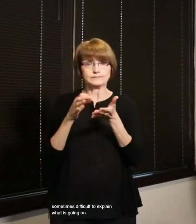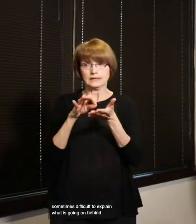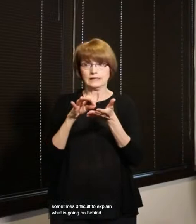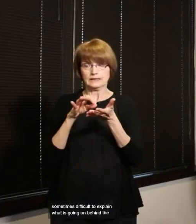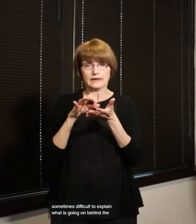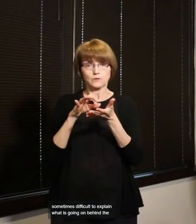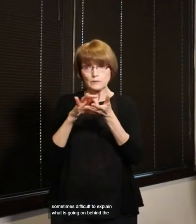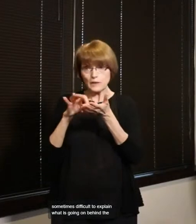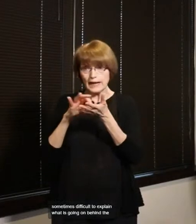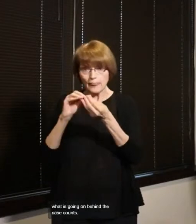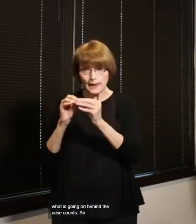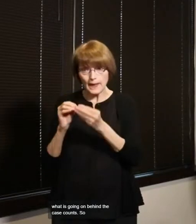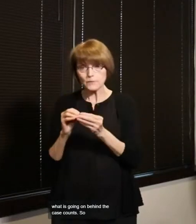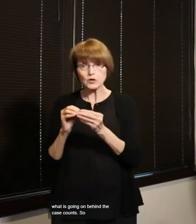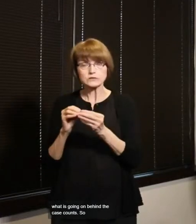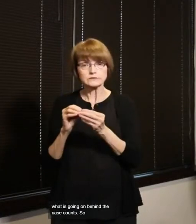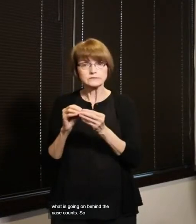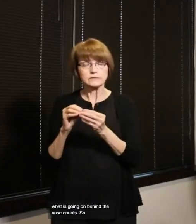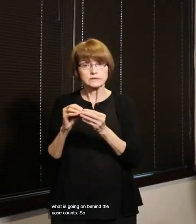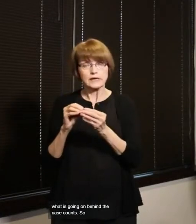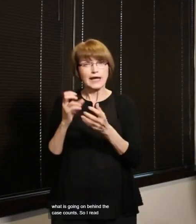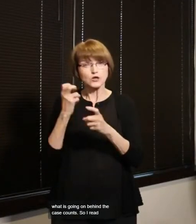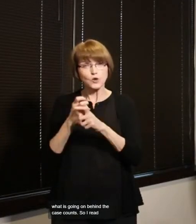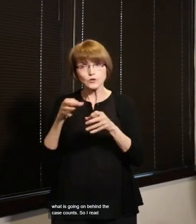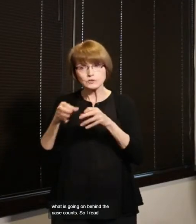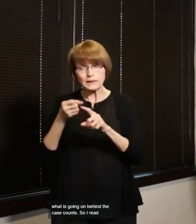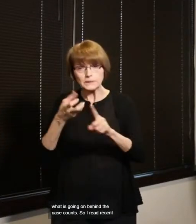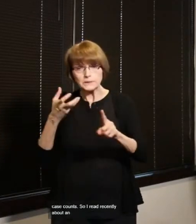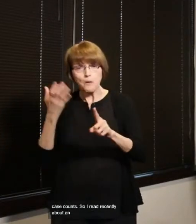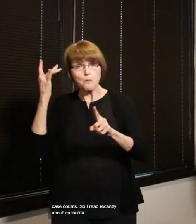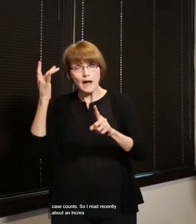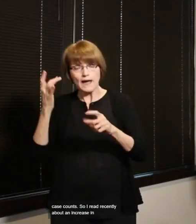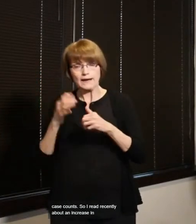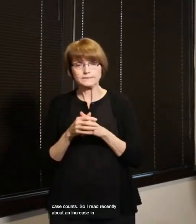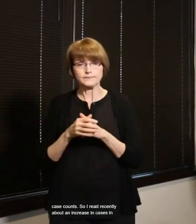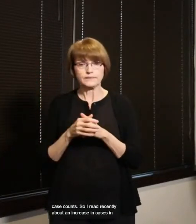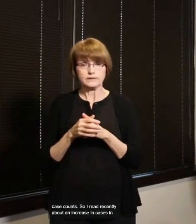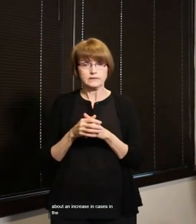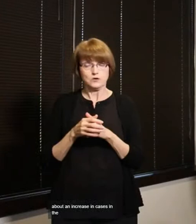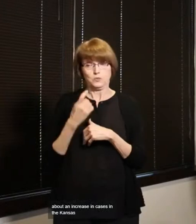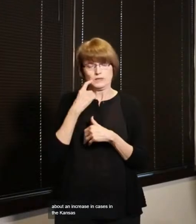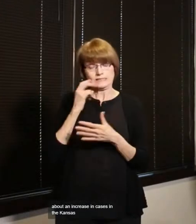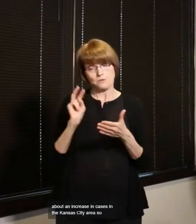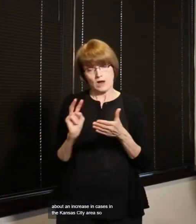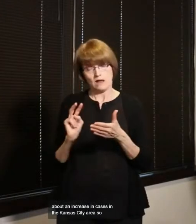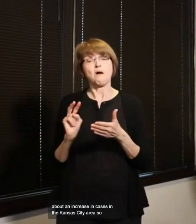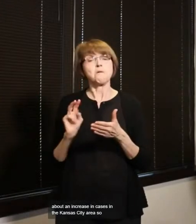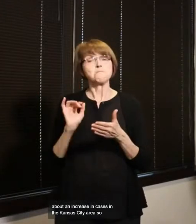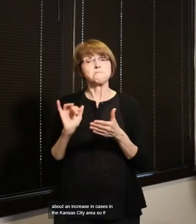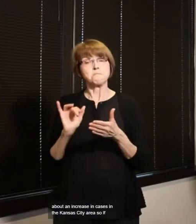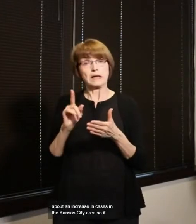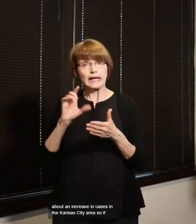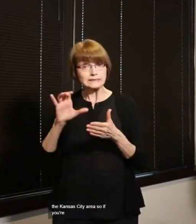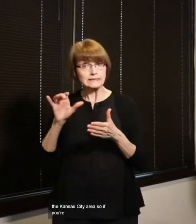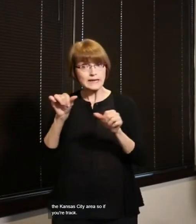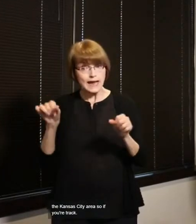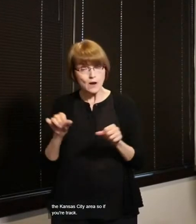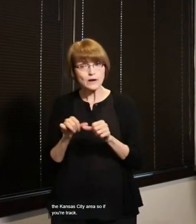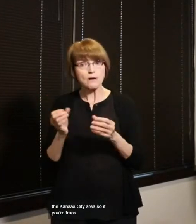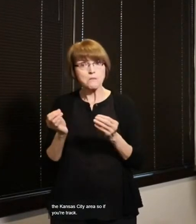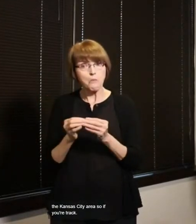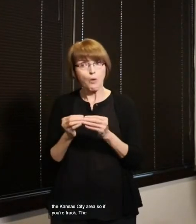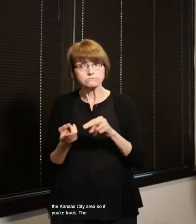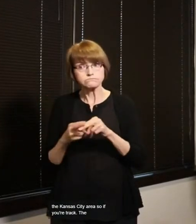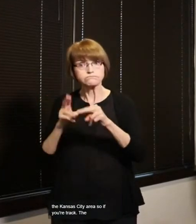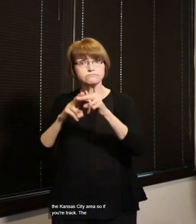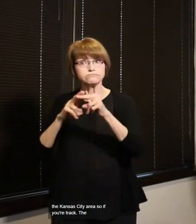the case count. So I read recently about an increase in cases in the Kansas City area. So if you were tracking